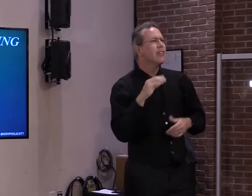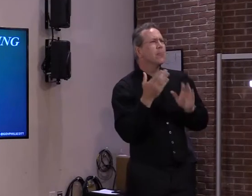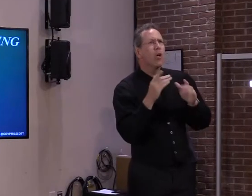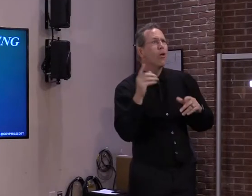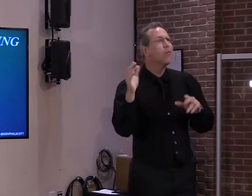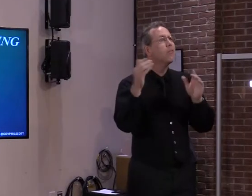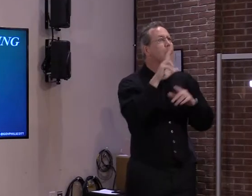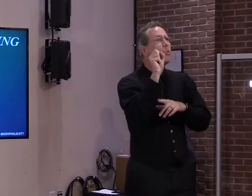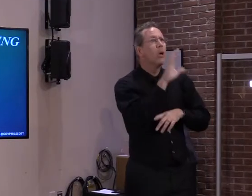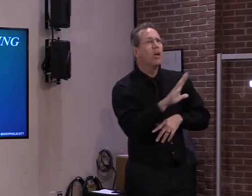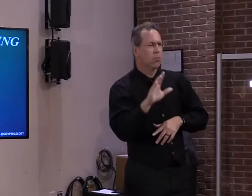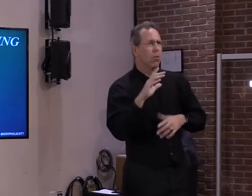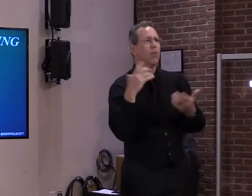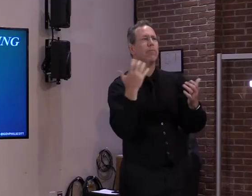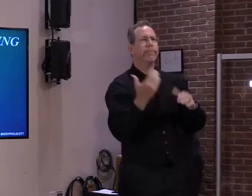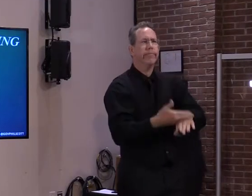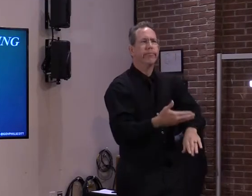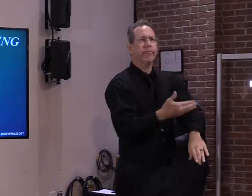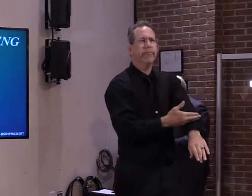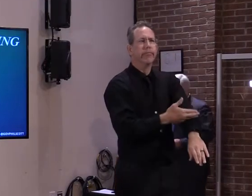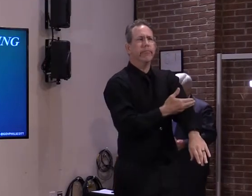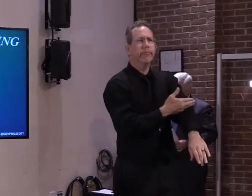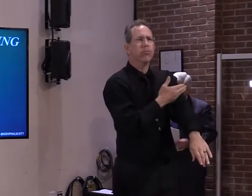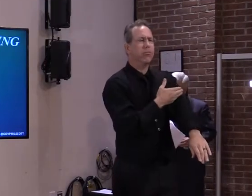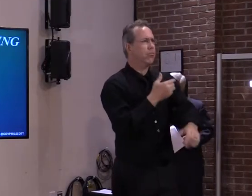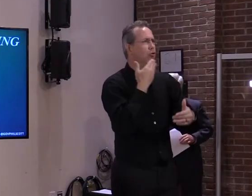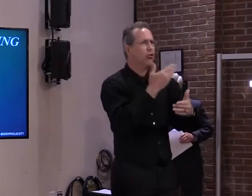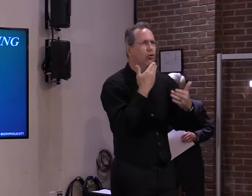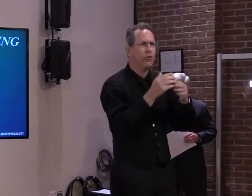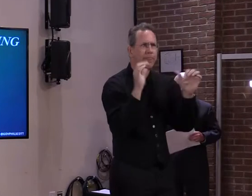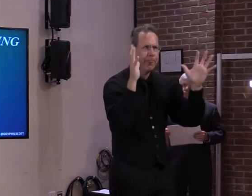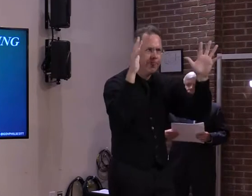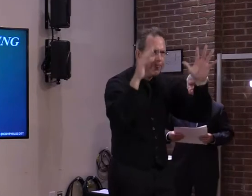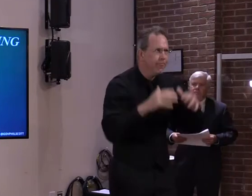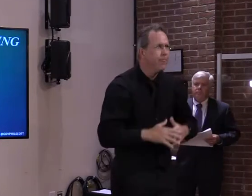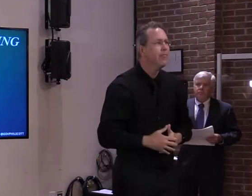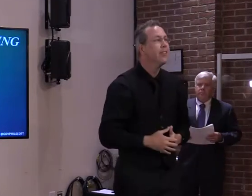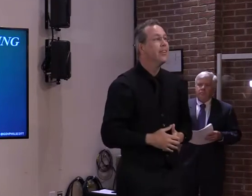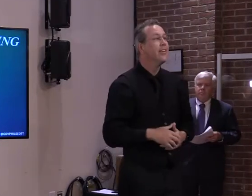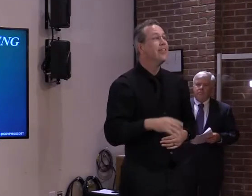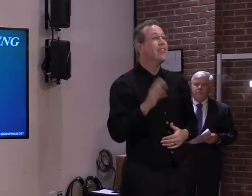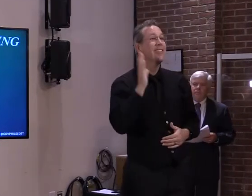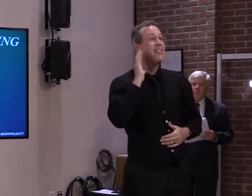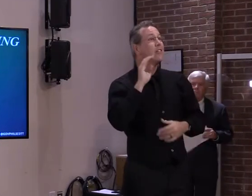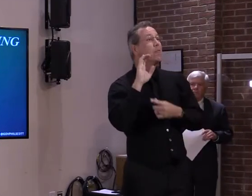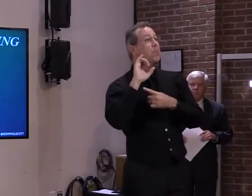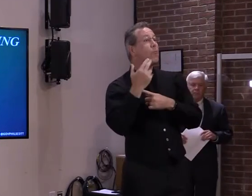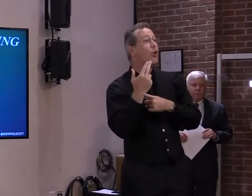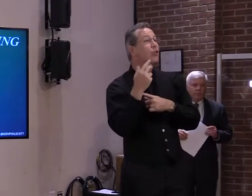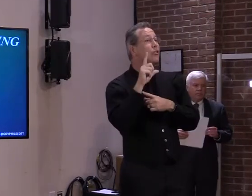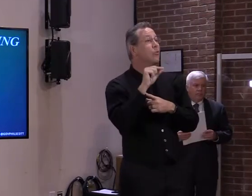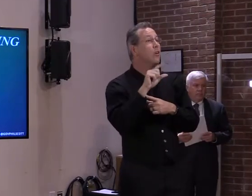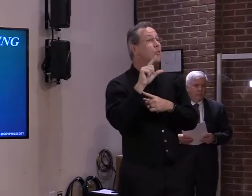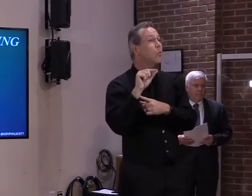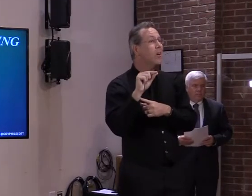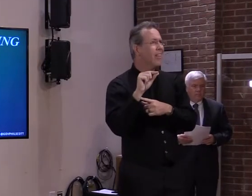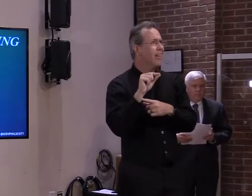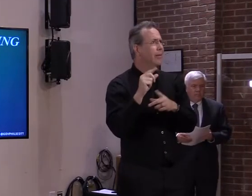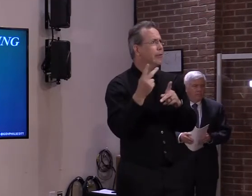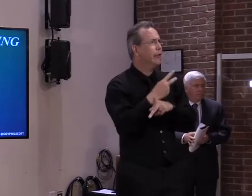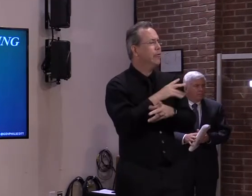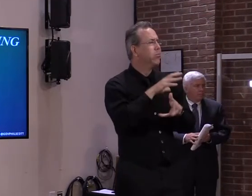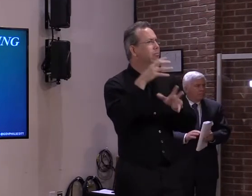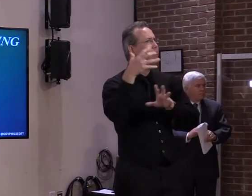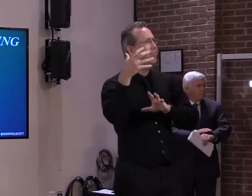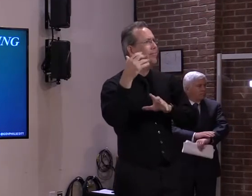the pandemic began last March. In Vermont, we're seeing cases in the low single digits, averaging